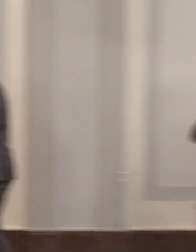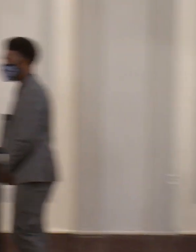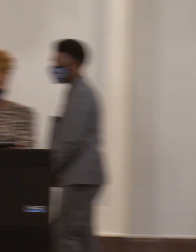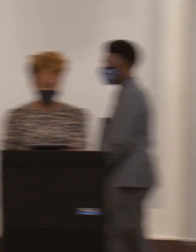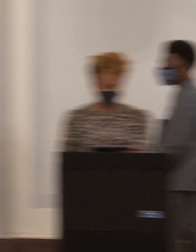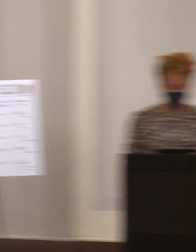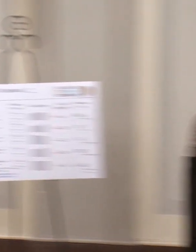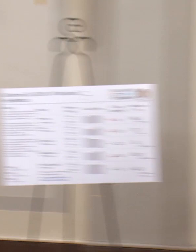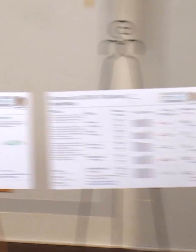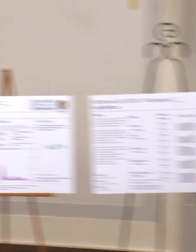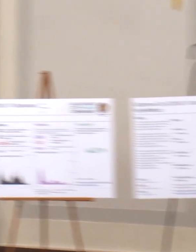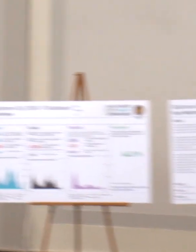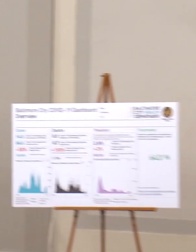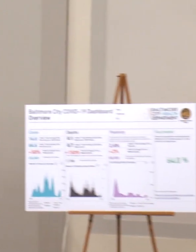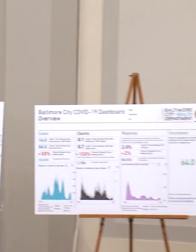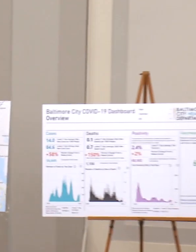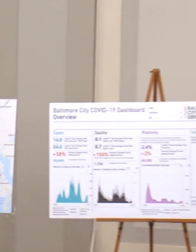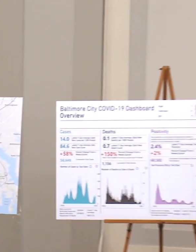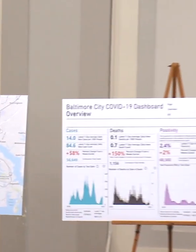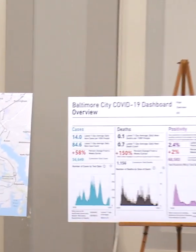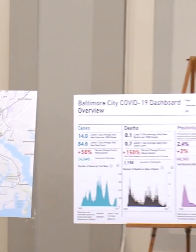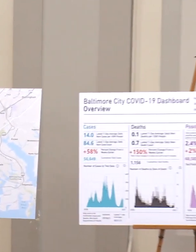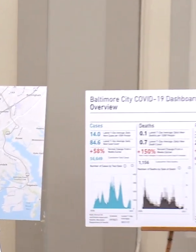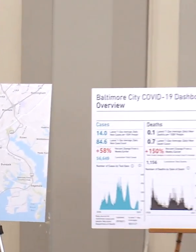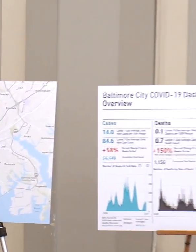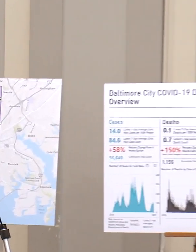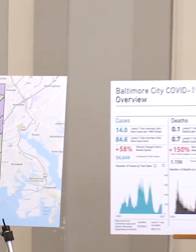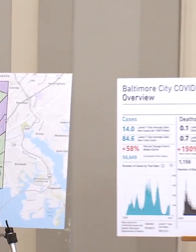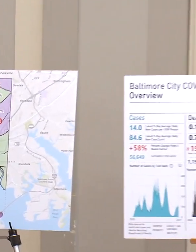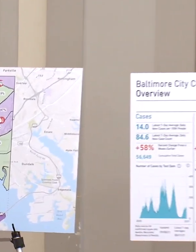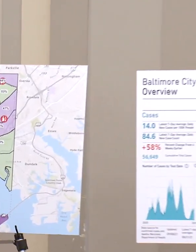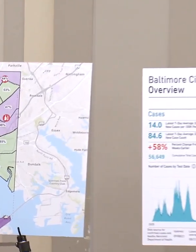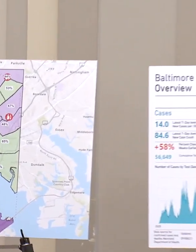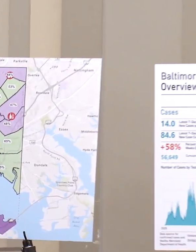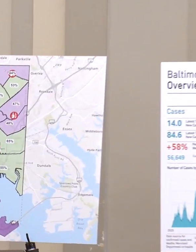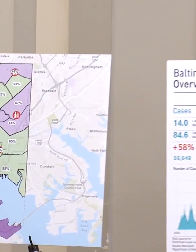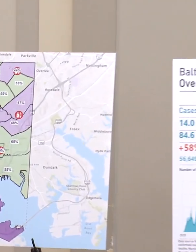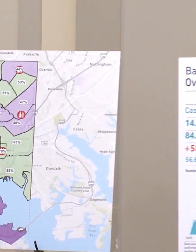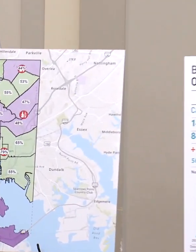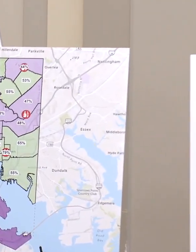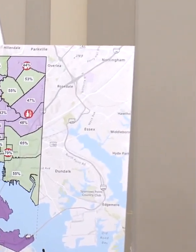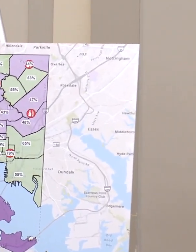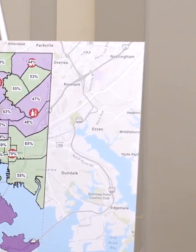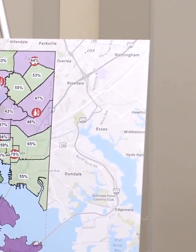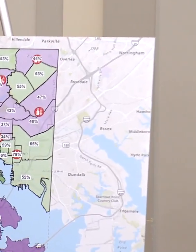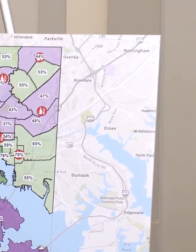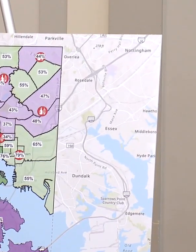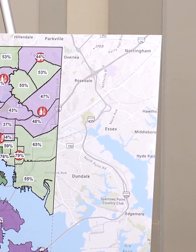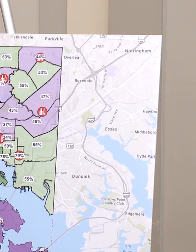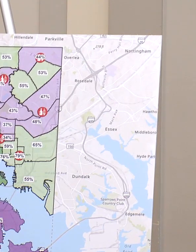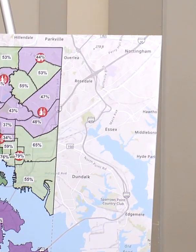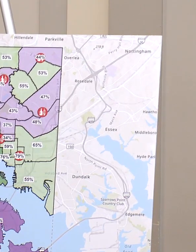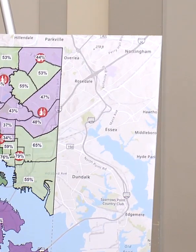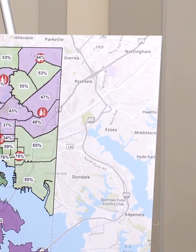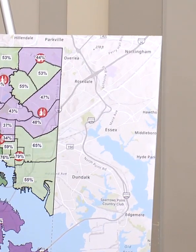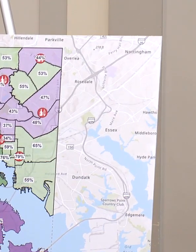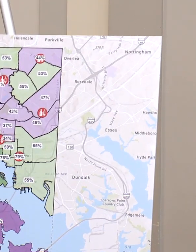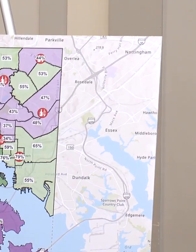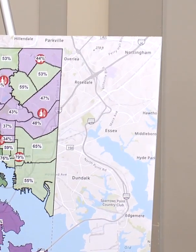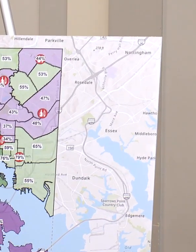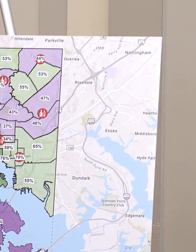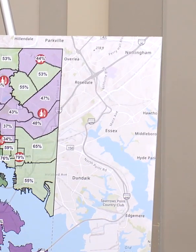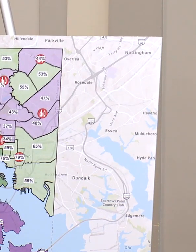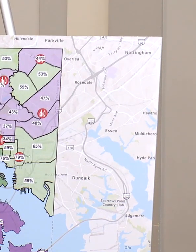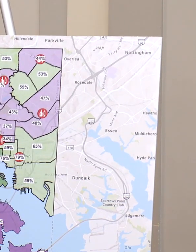here. So additionally, we're also tracking vaccination coverage and how it increases within our eligible population, which at this